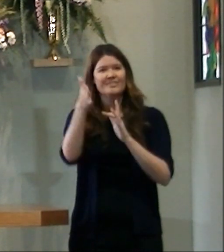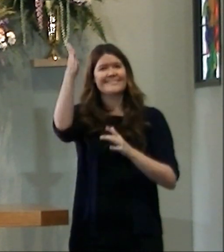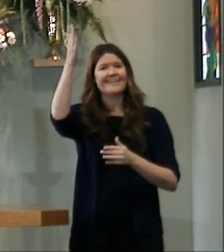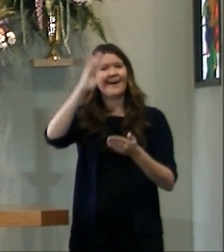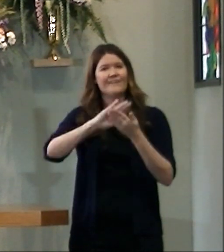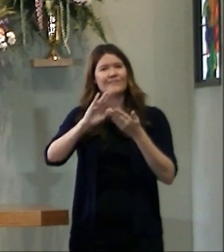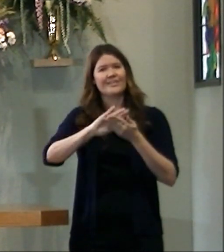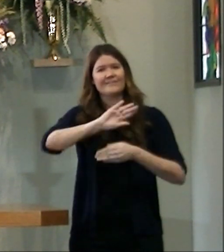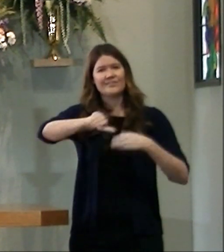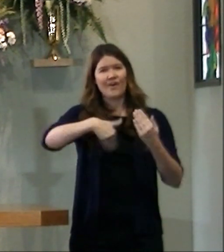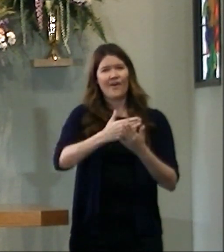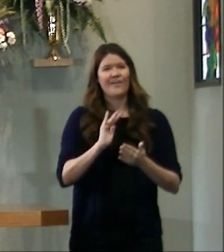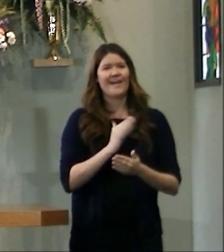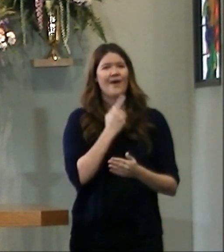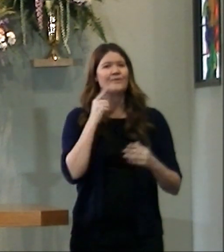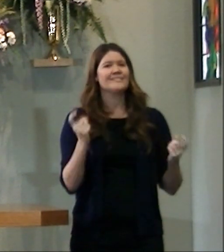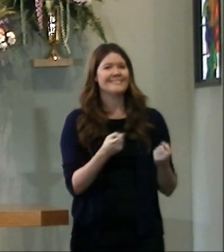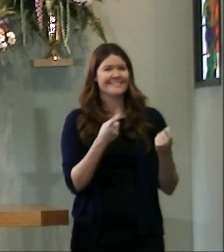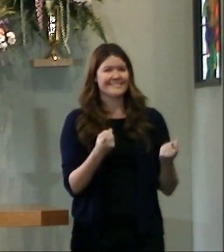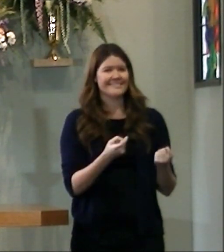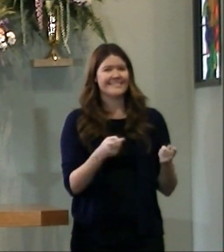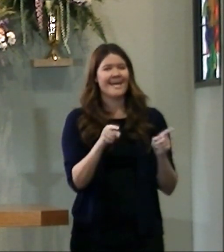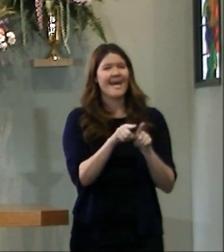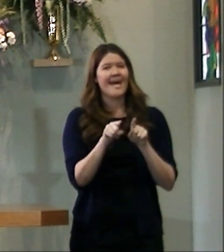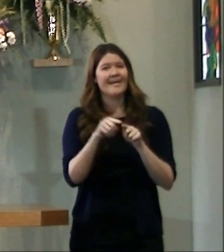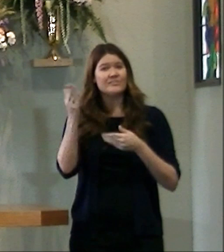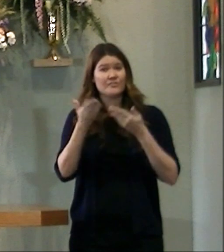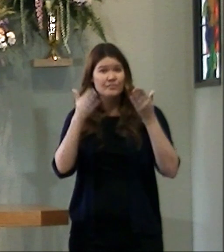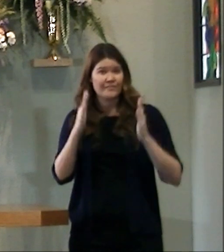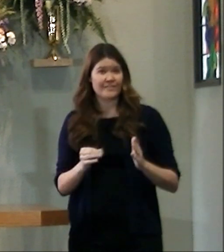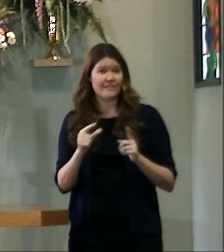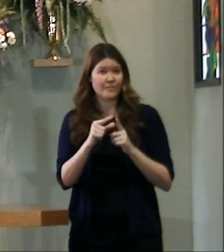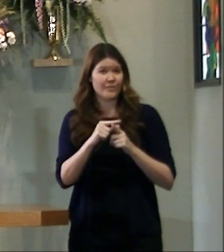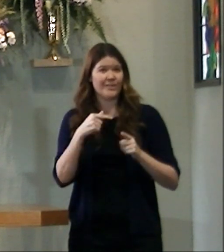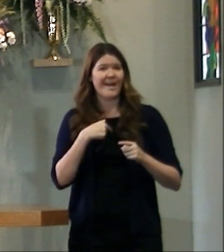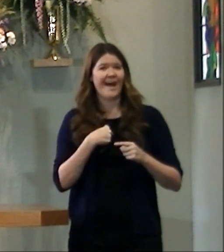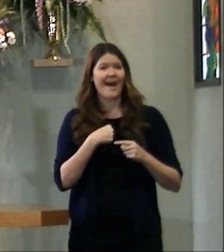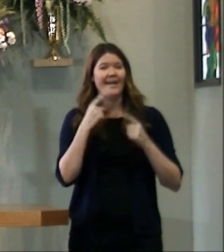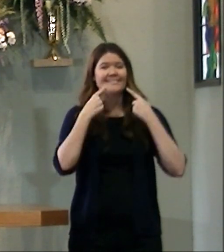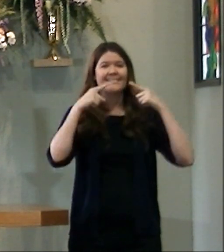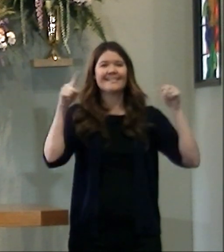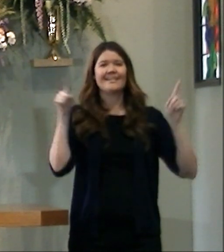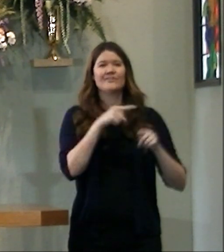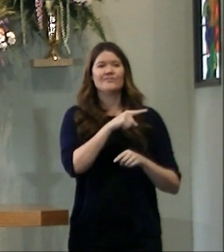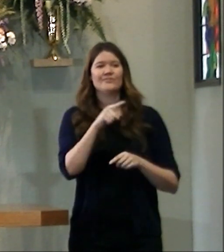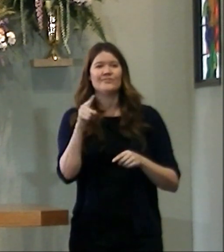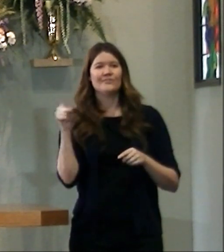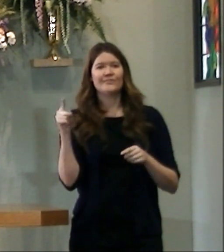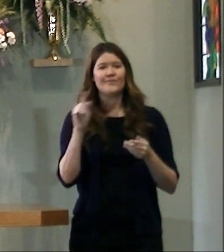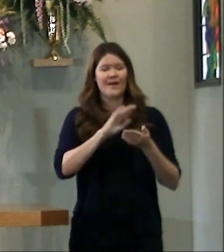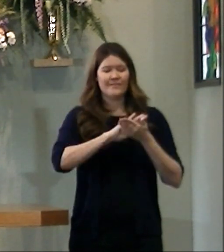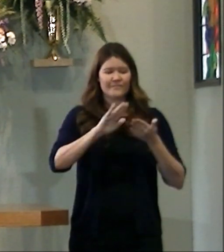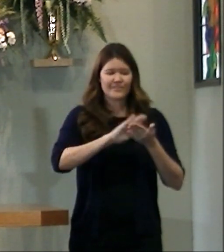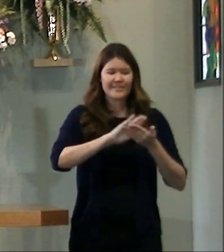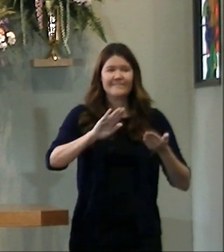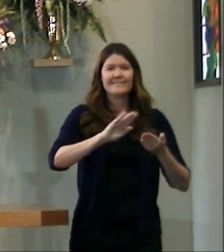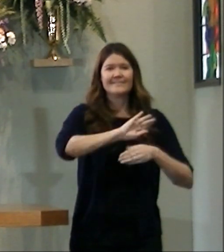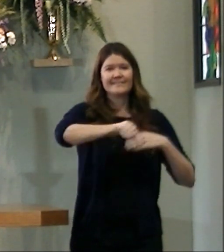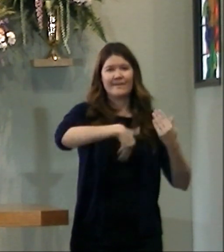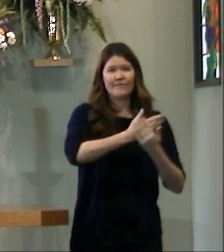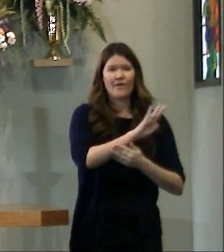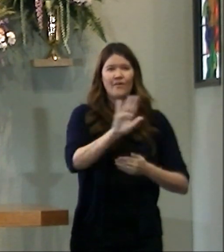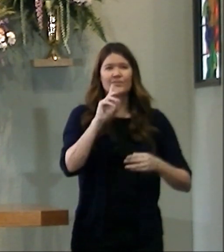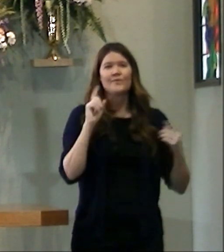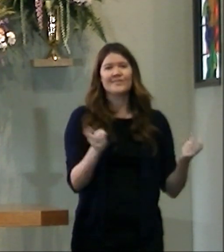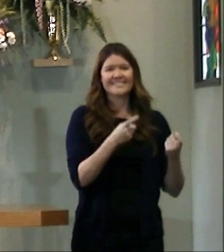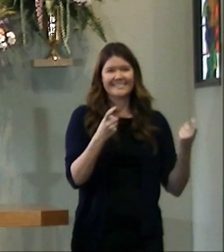our sins. As a servant of the word, I therefore declare to you the entire forgiveness of all of your sins,